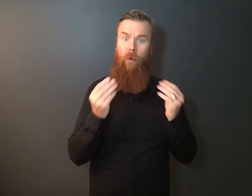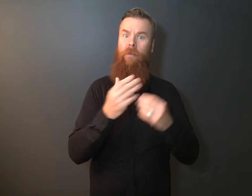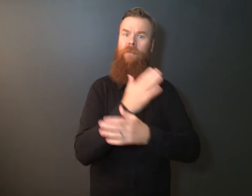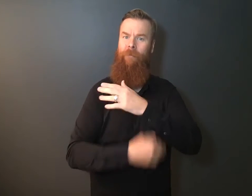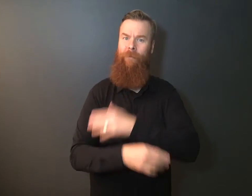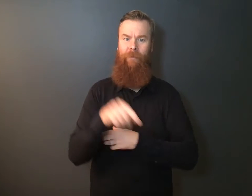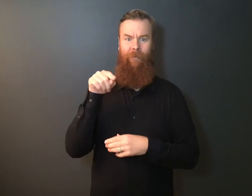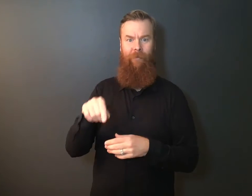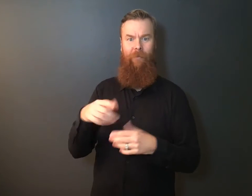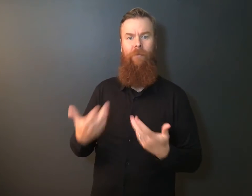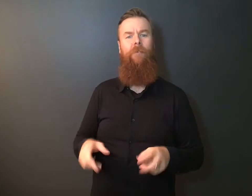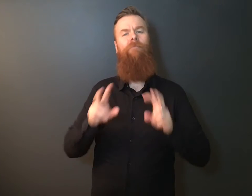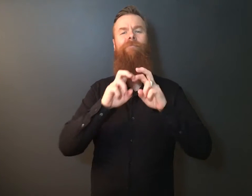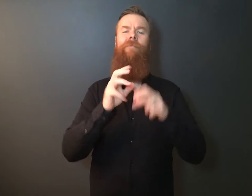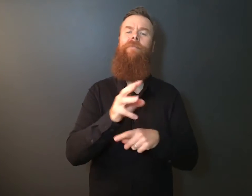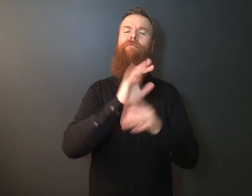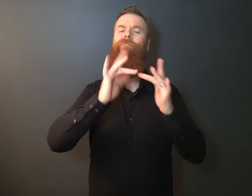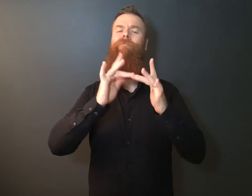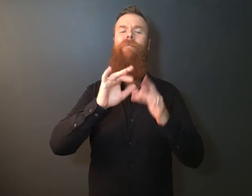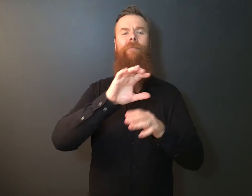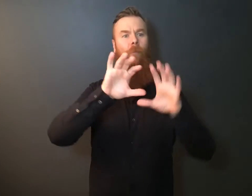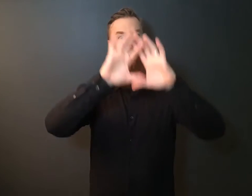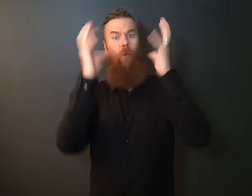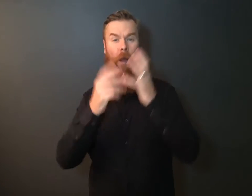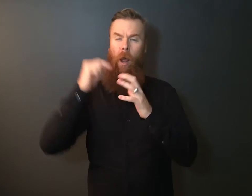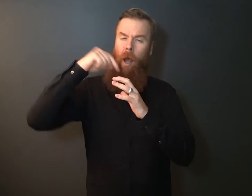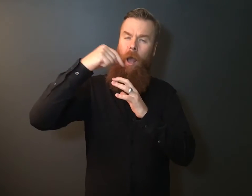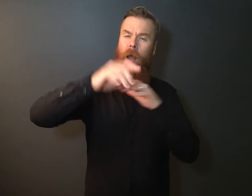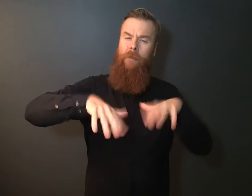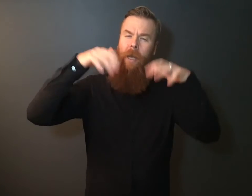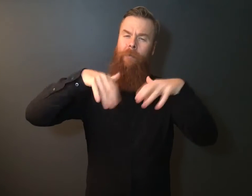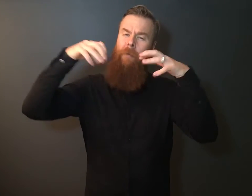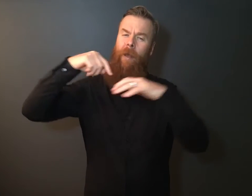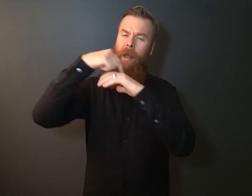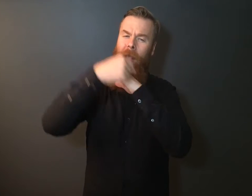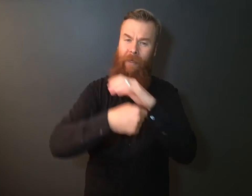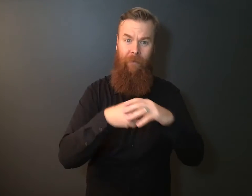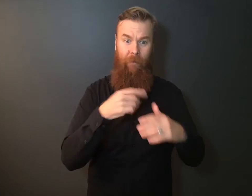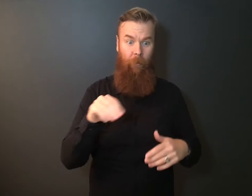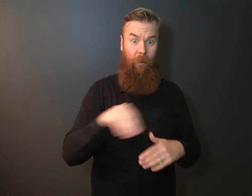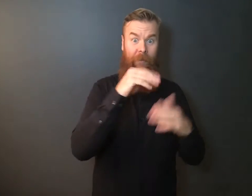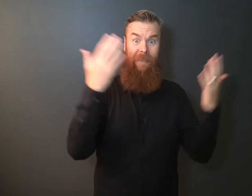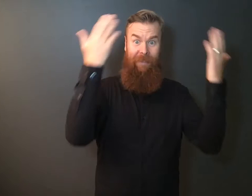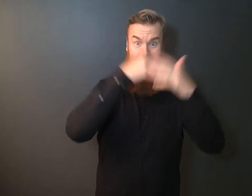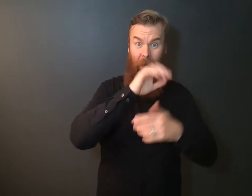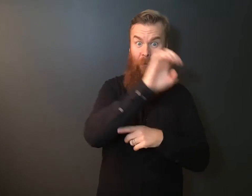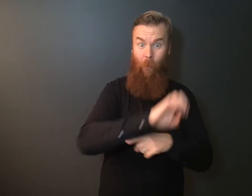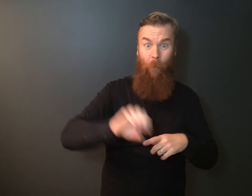that started at midnight Europe time and finished at midnight on the following day. So we could